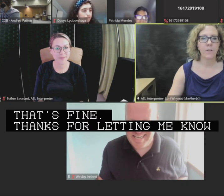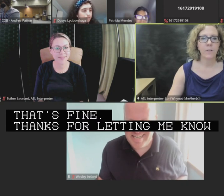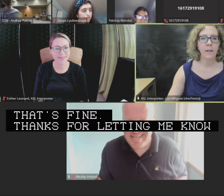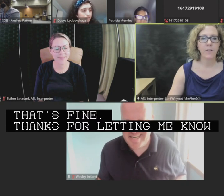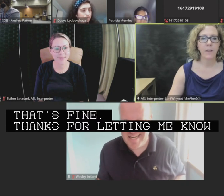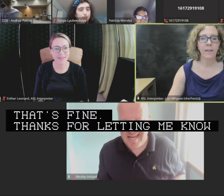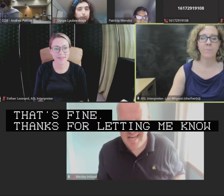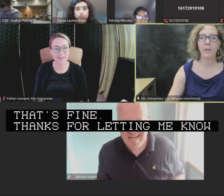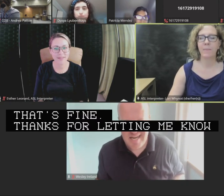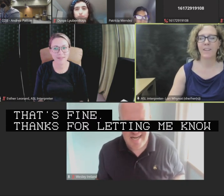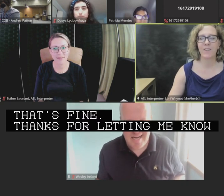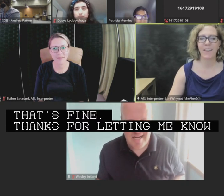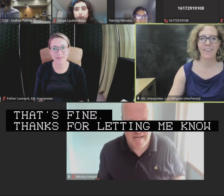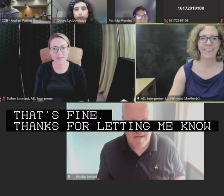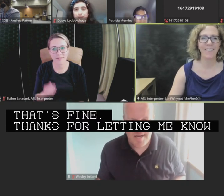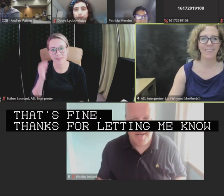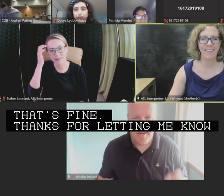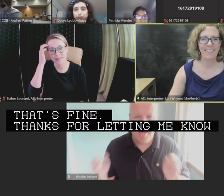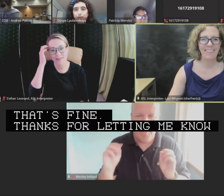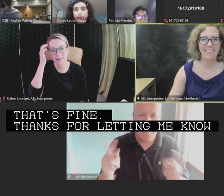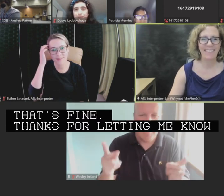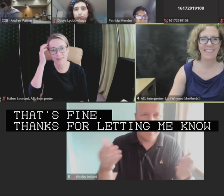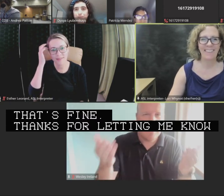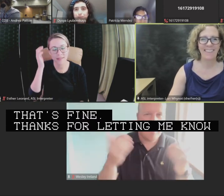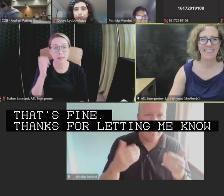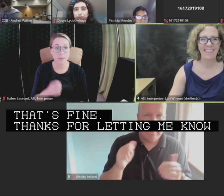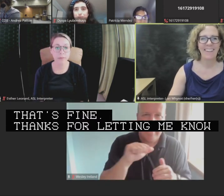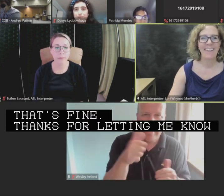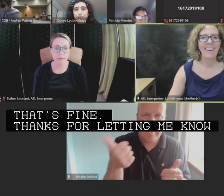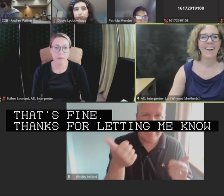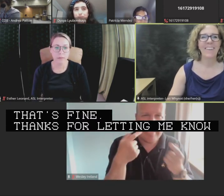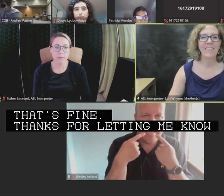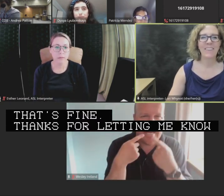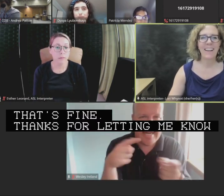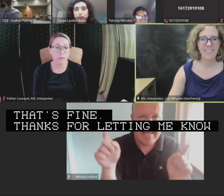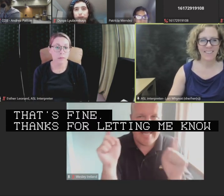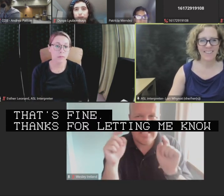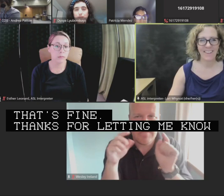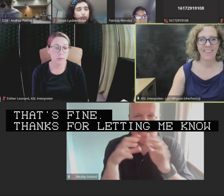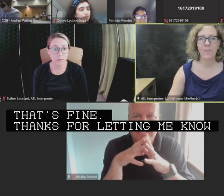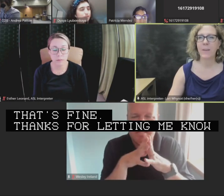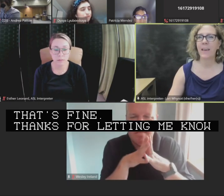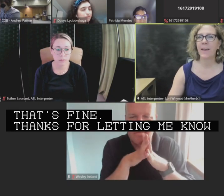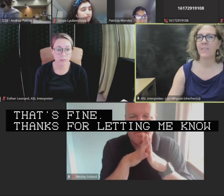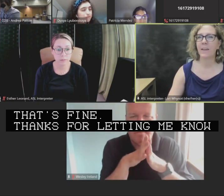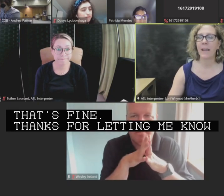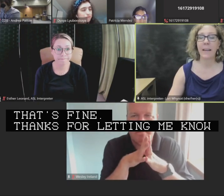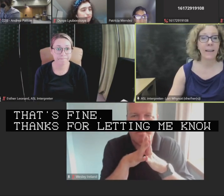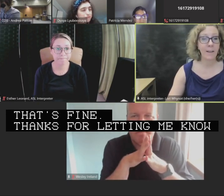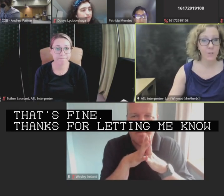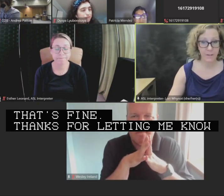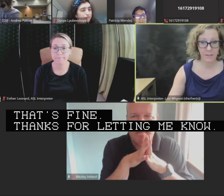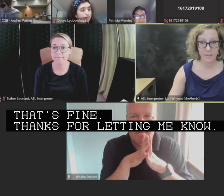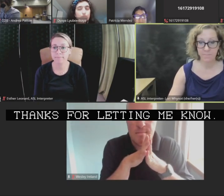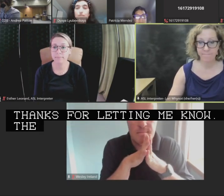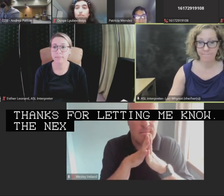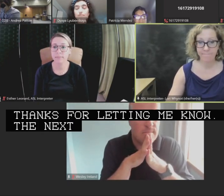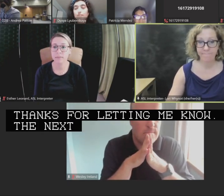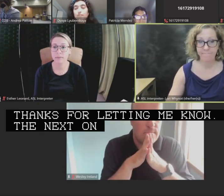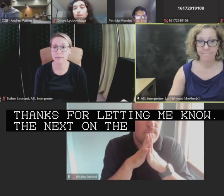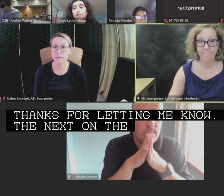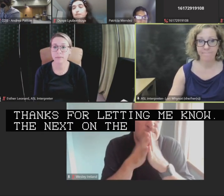I just actually, I need to pull up the agenda. Hold on. All right, so next on the agenda, we have any announcements?